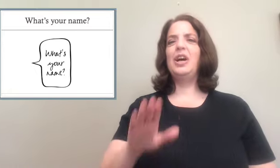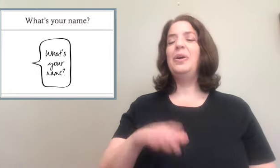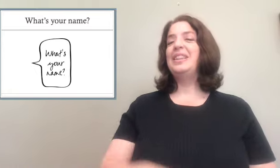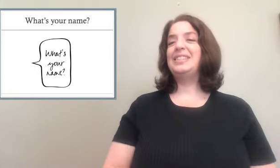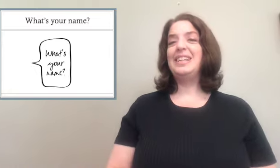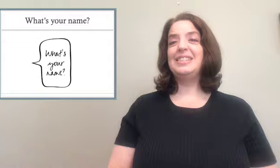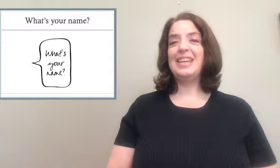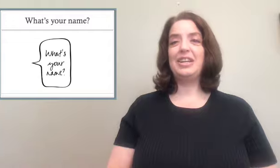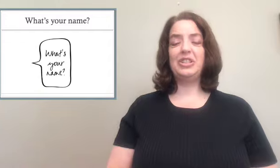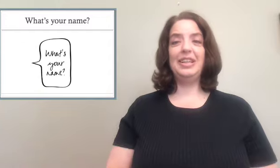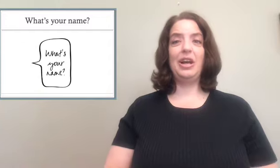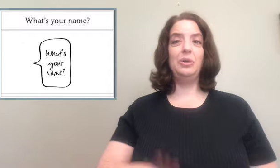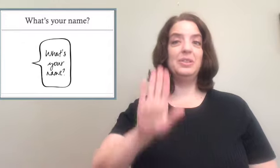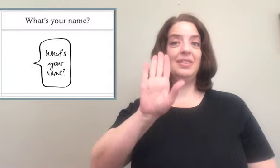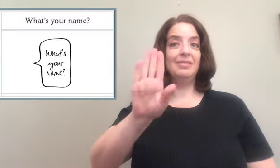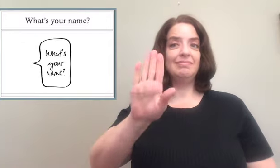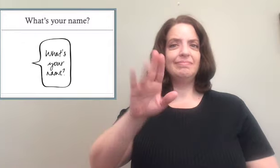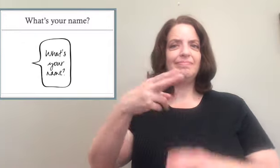the sentence actually goes,